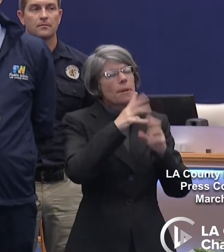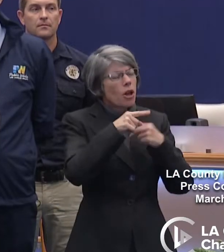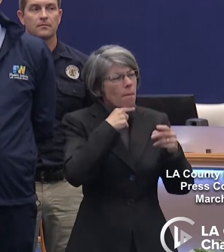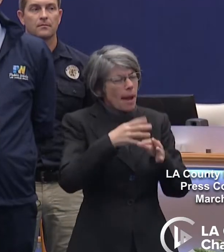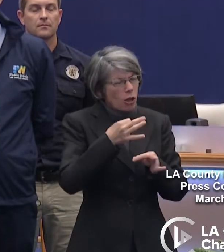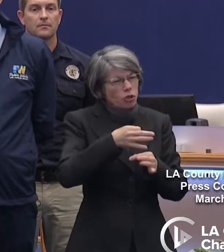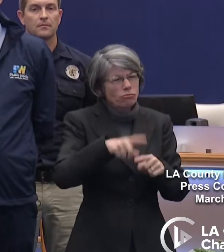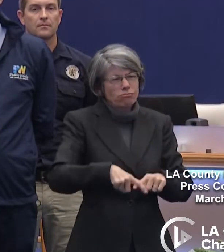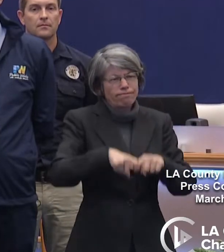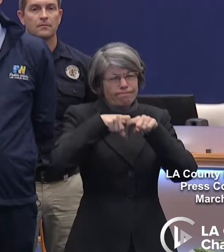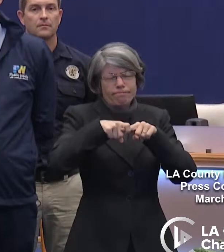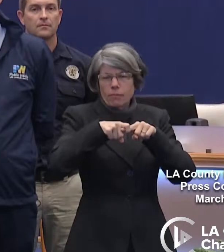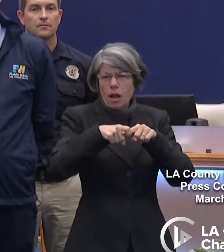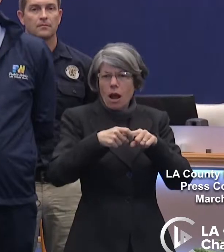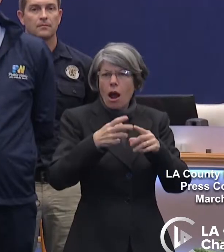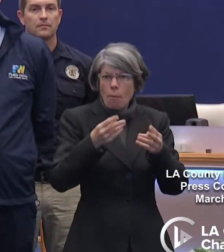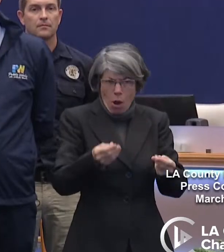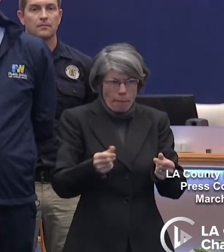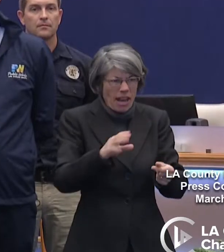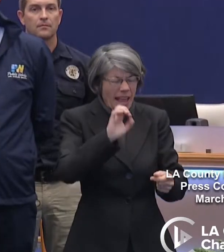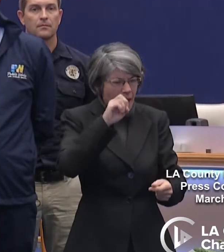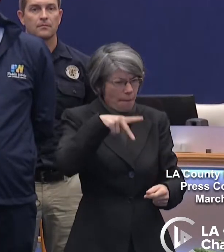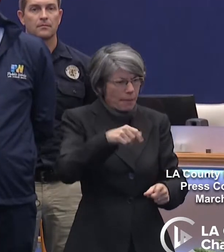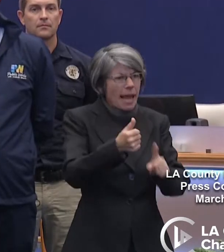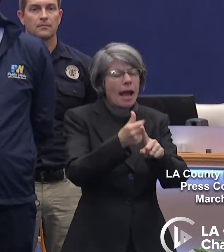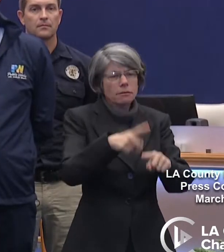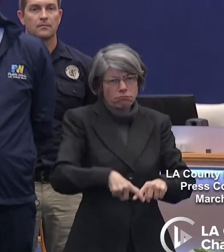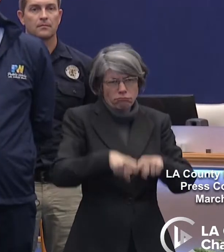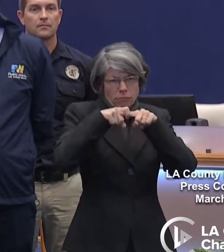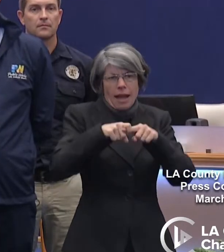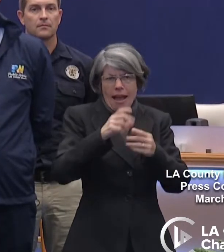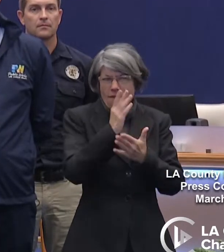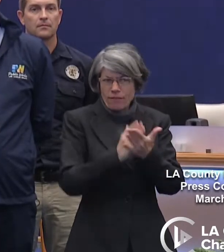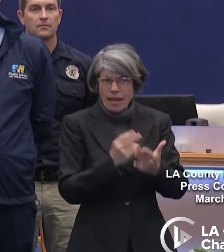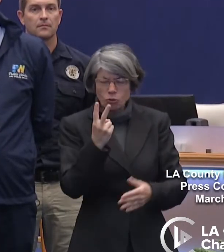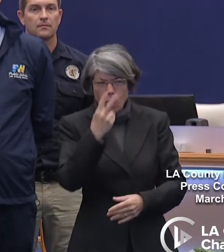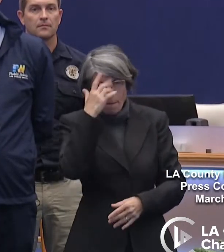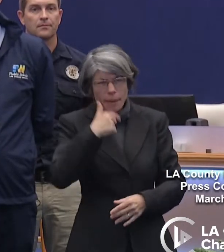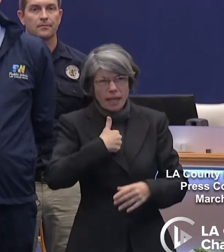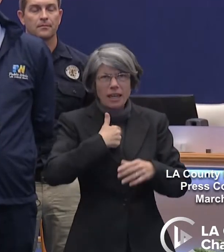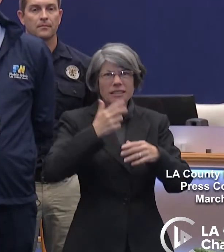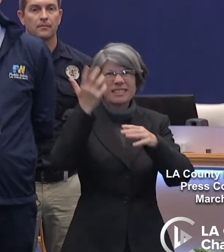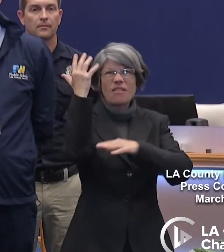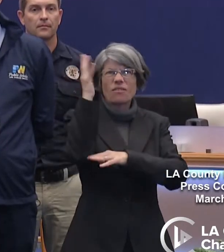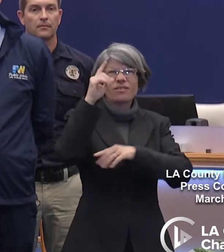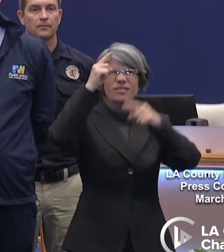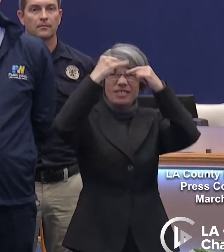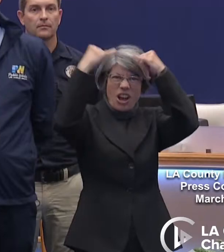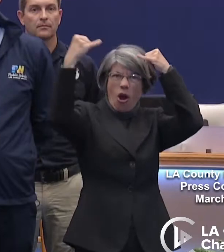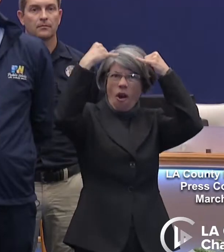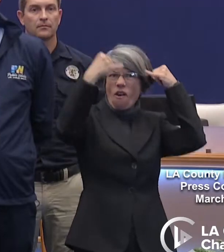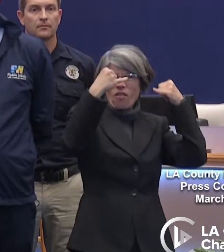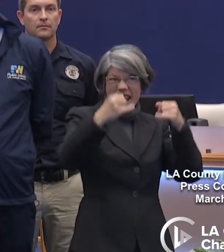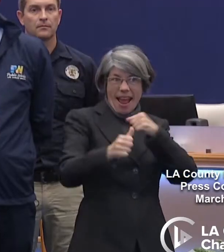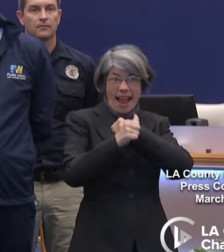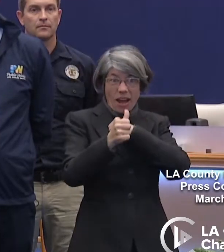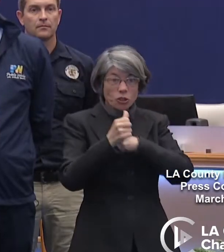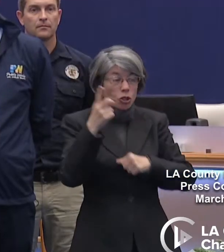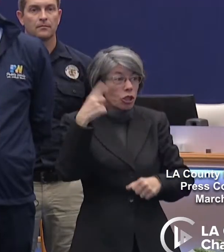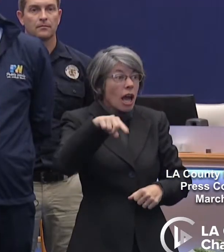deferred properties. These are properties that the EPA had deferred Phase 1 cleanup of due to overhead hazards. We've now cleared